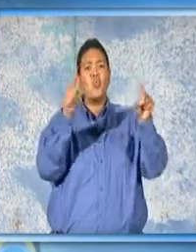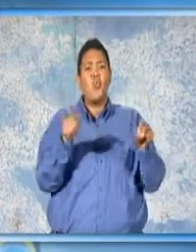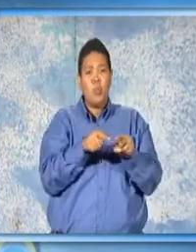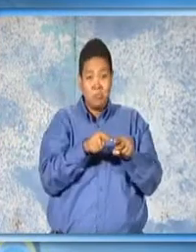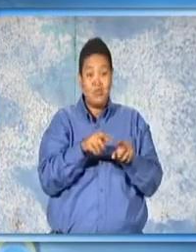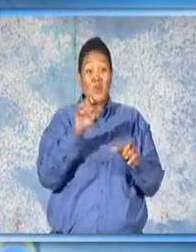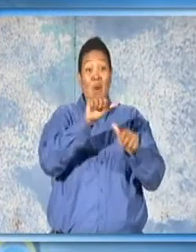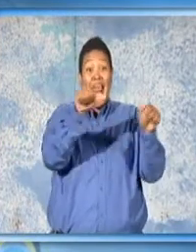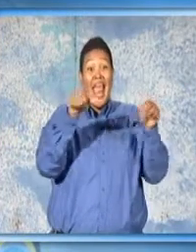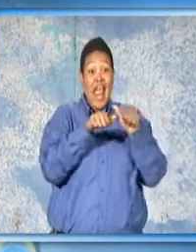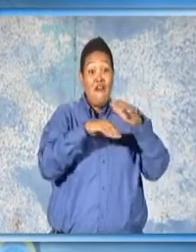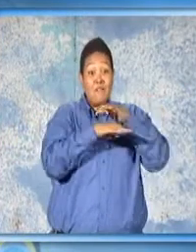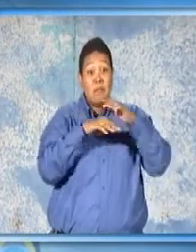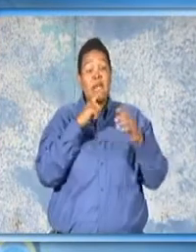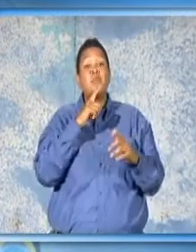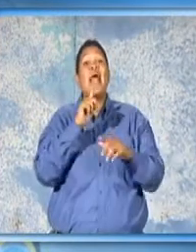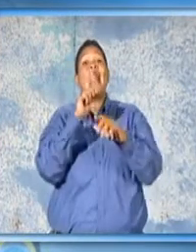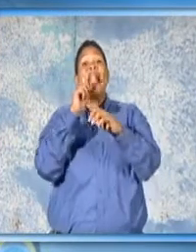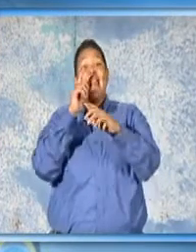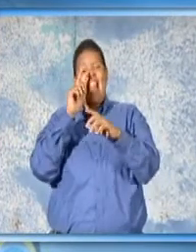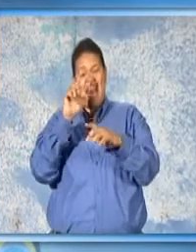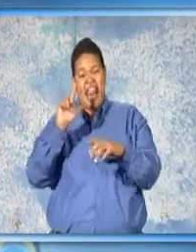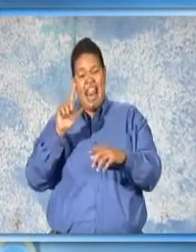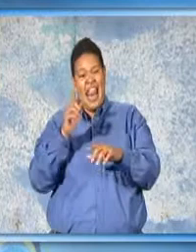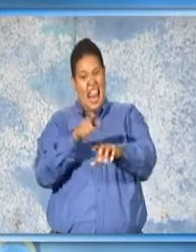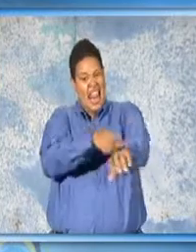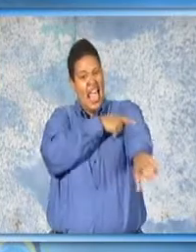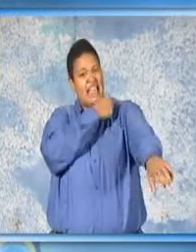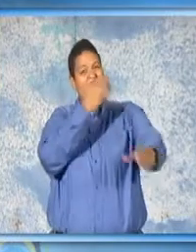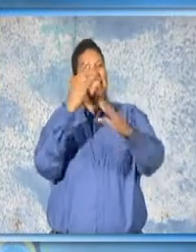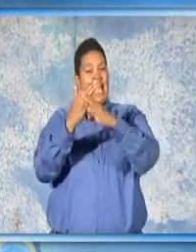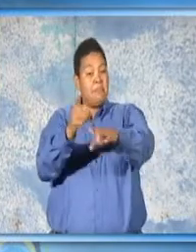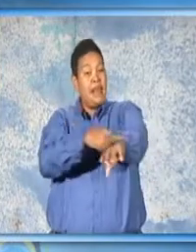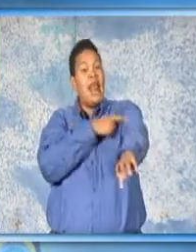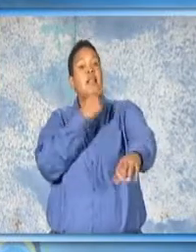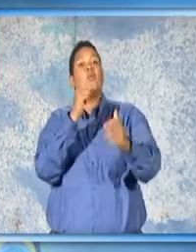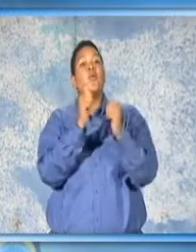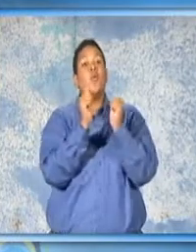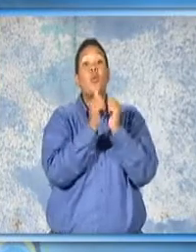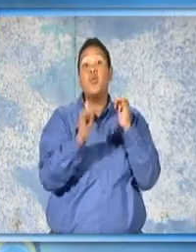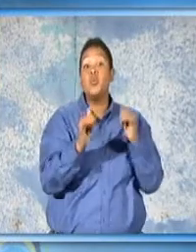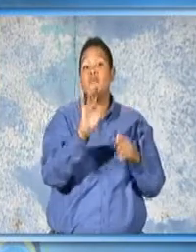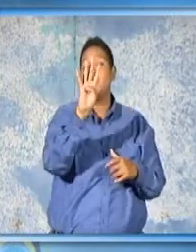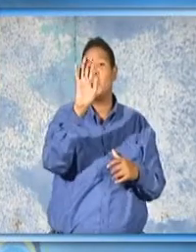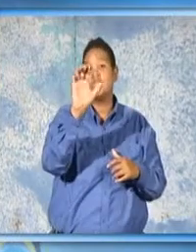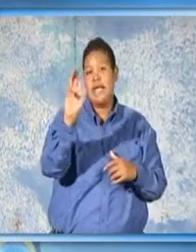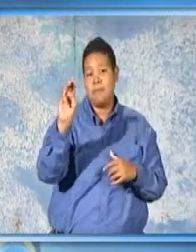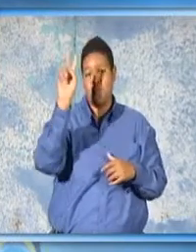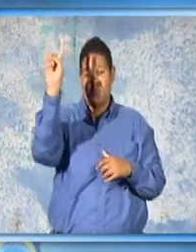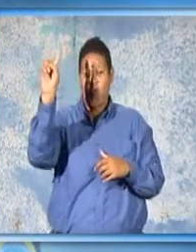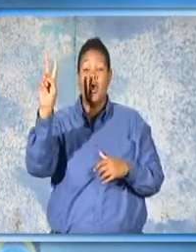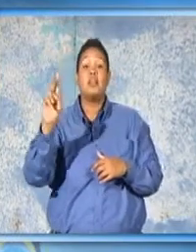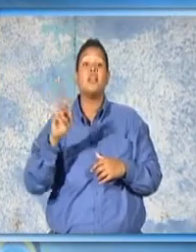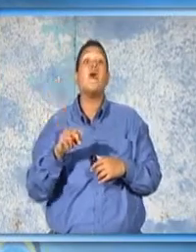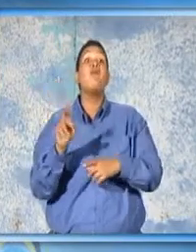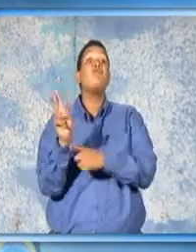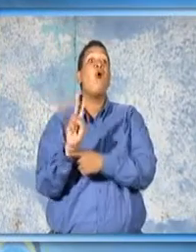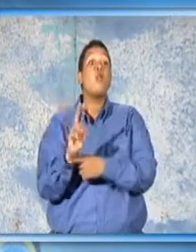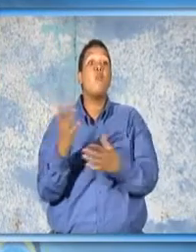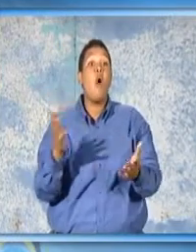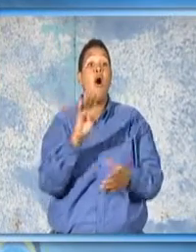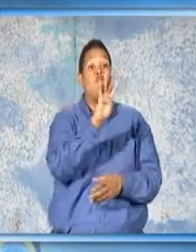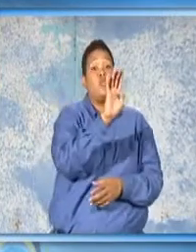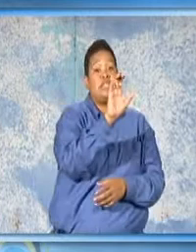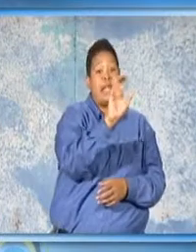of the base would be length times length, which is 4 centimeters squared. The volume would therefore be 4